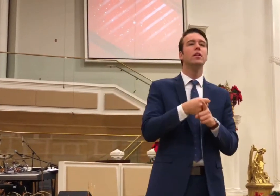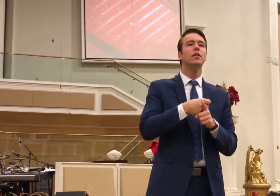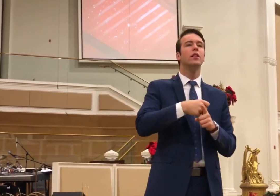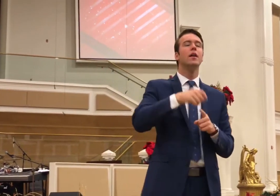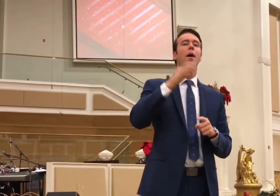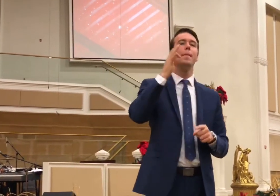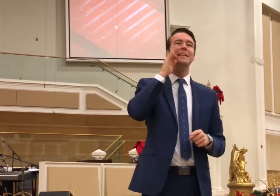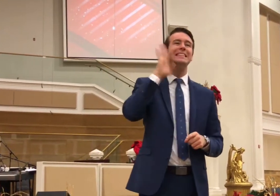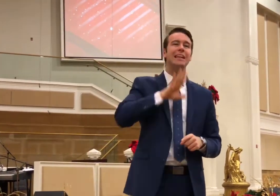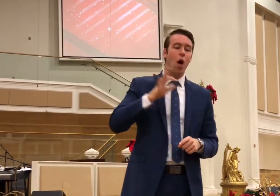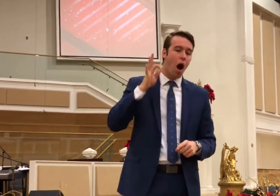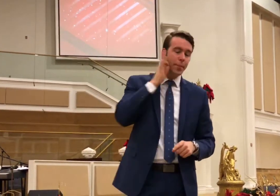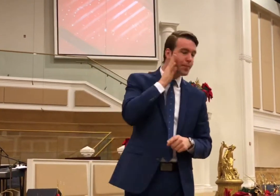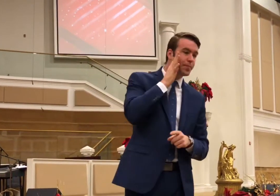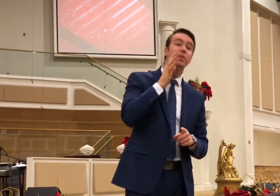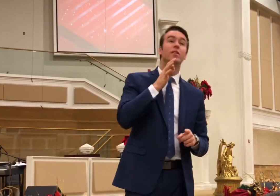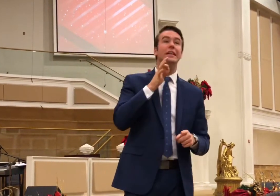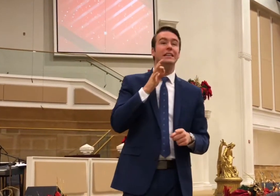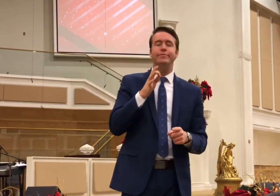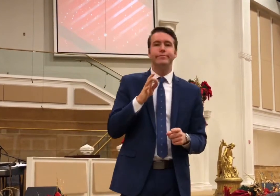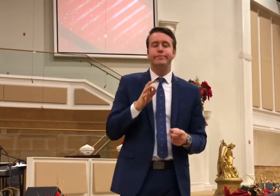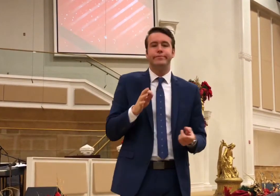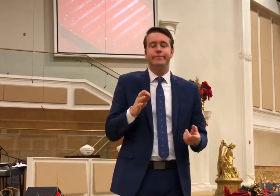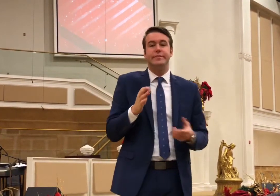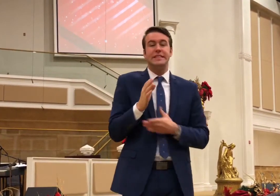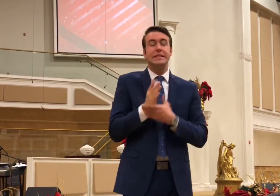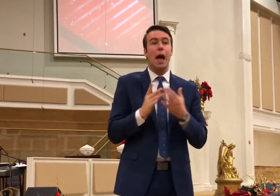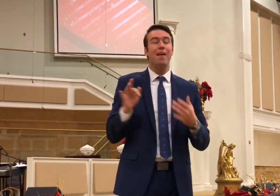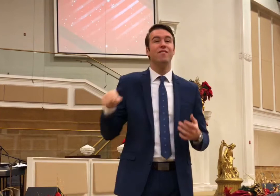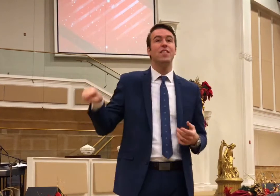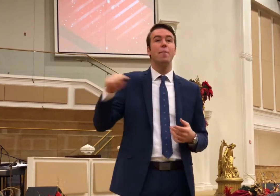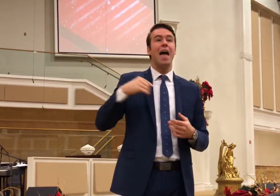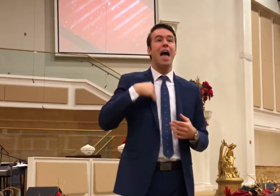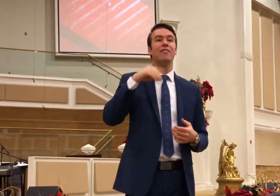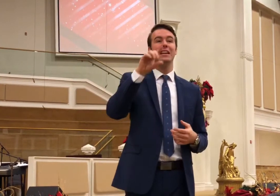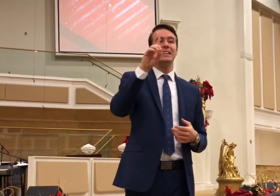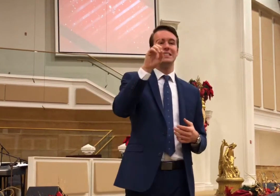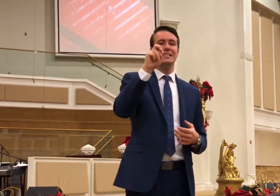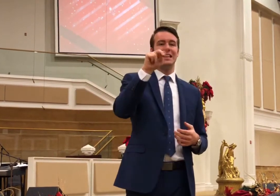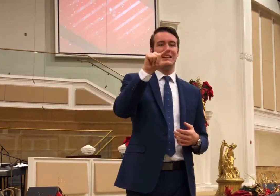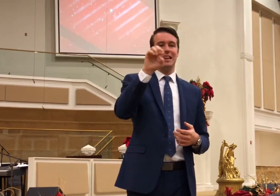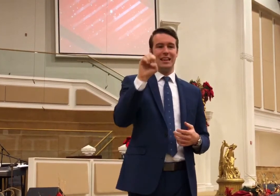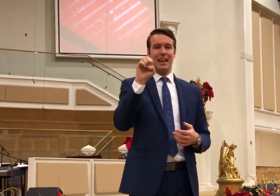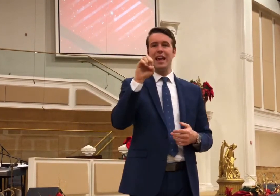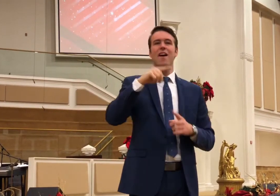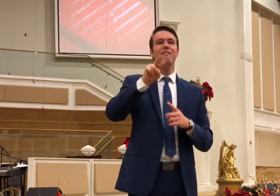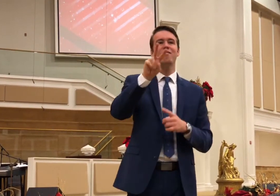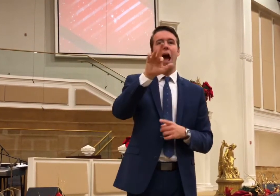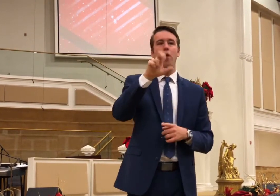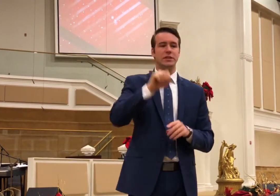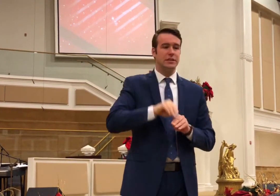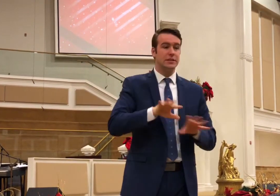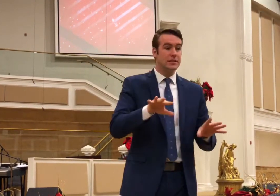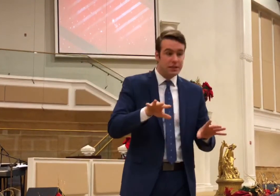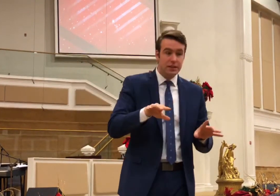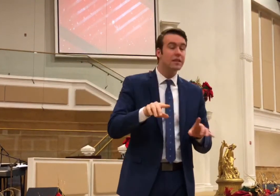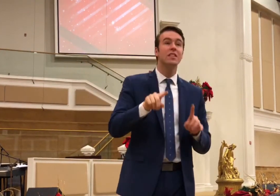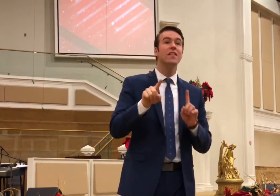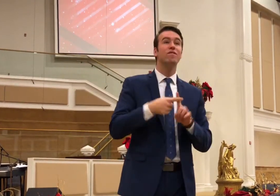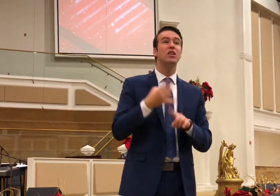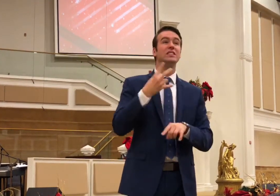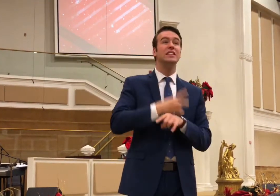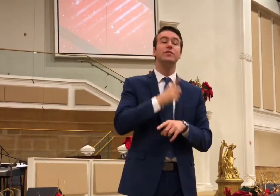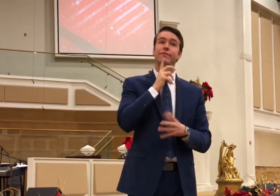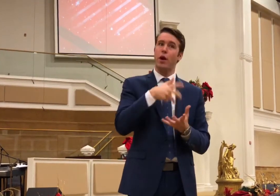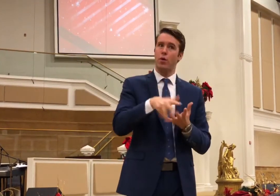bitten by mosquitoes. And evidently one of them or some of them had dengue virus. And the first 7 days were